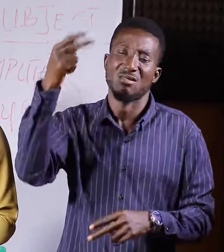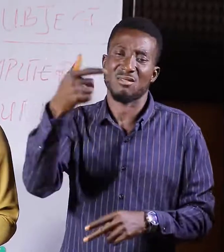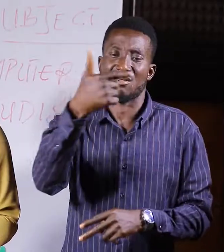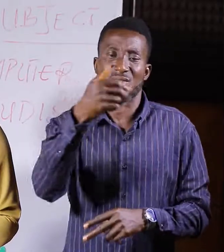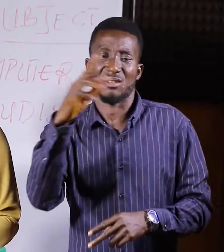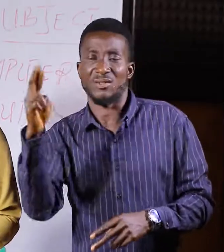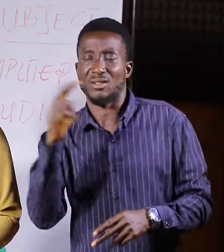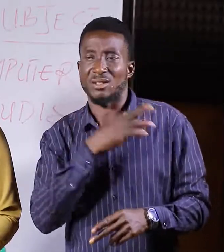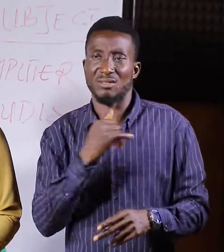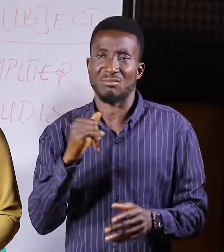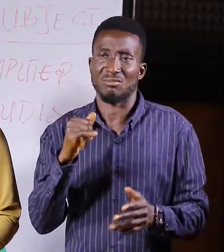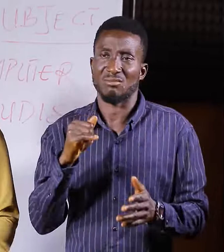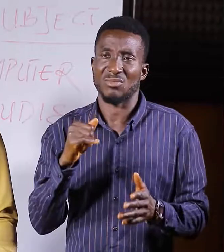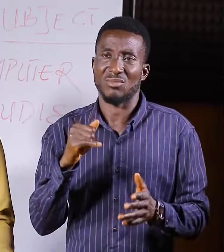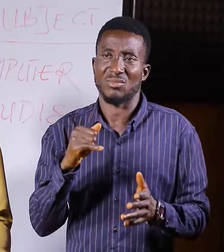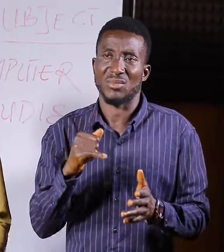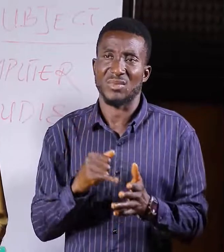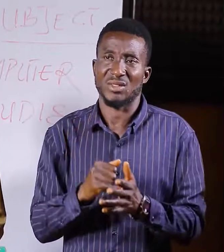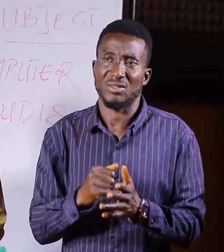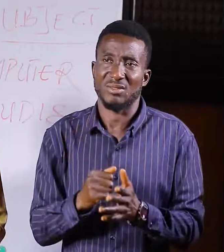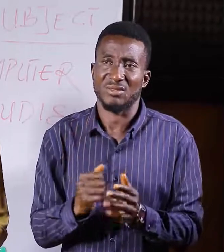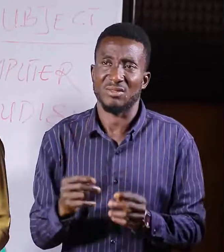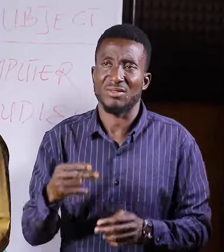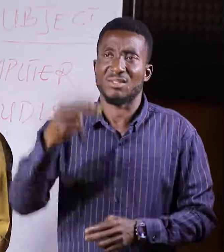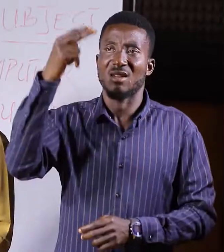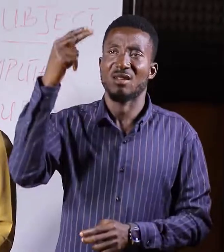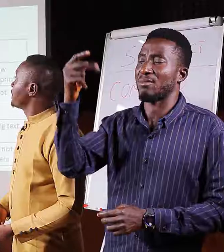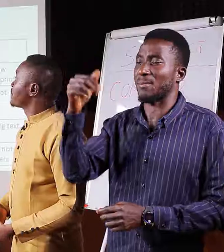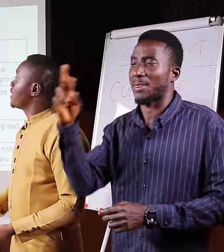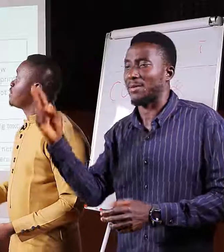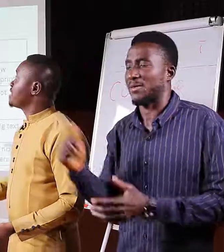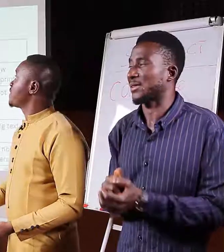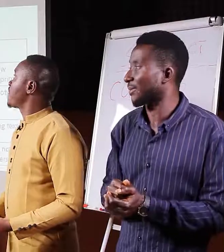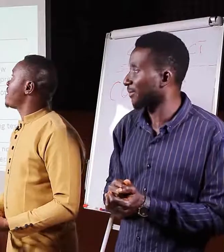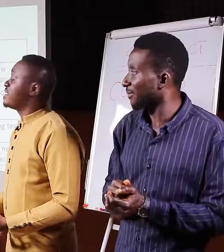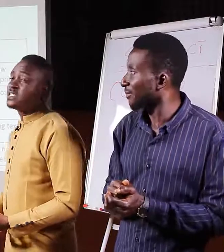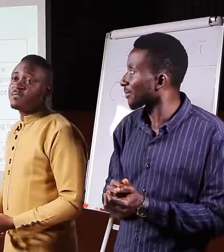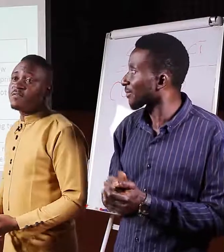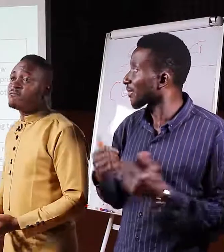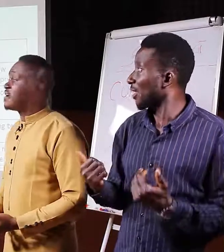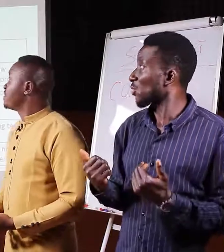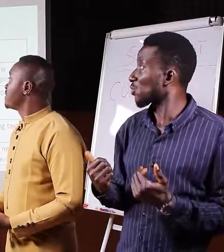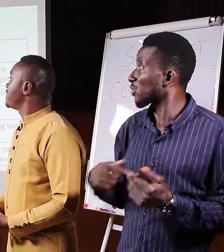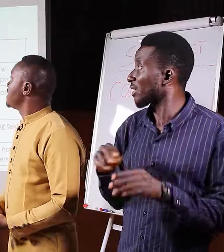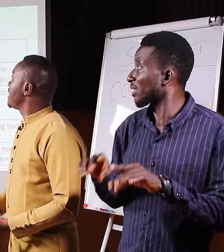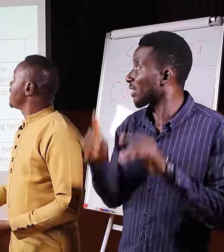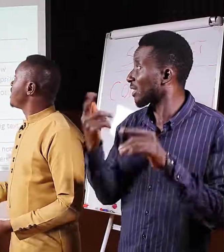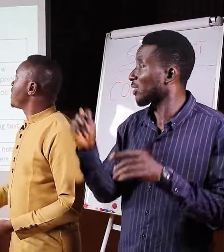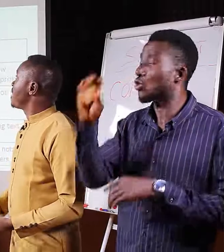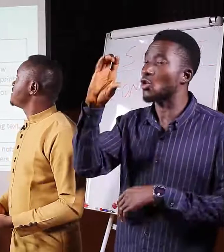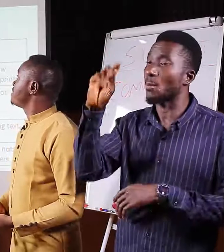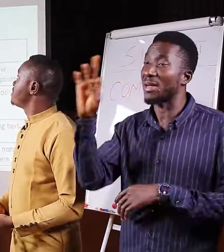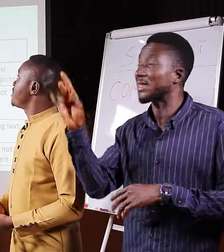more effective. You have better graphics compared to other printers. Then we take the comparative very briefly,